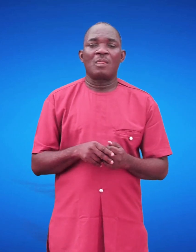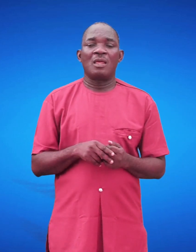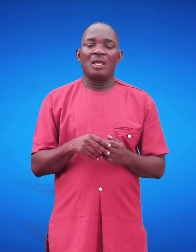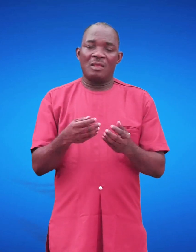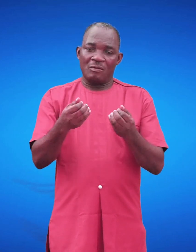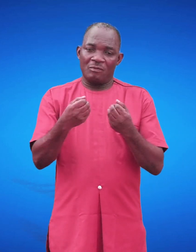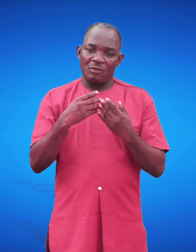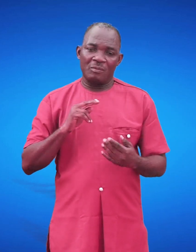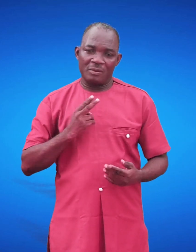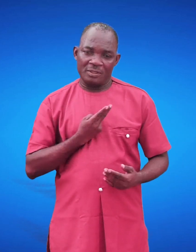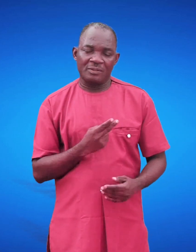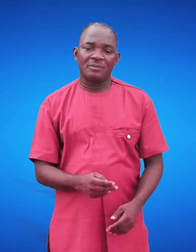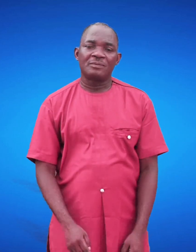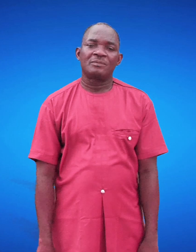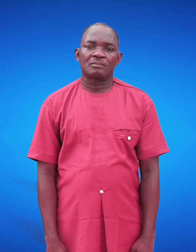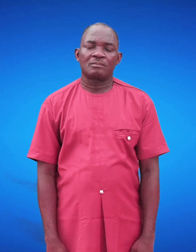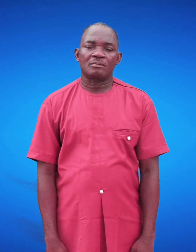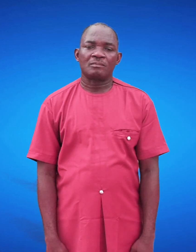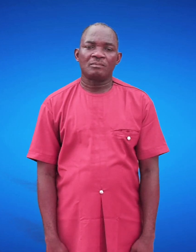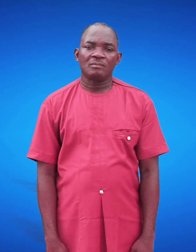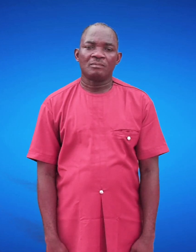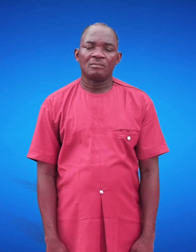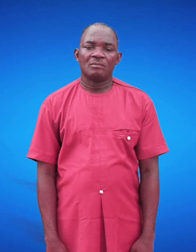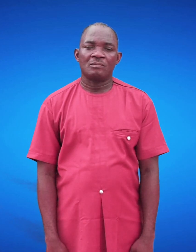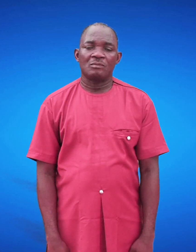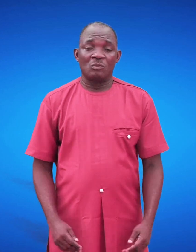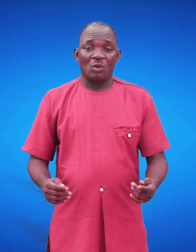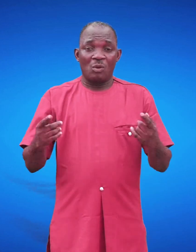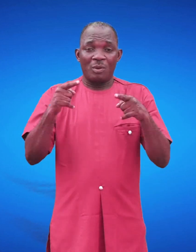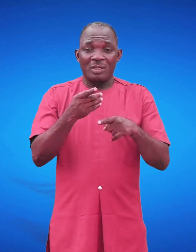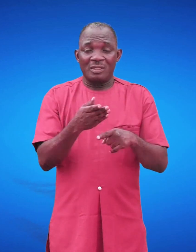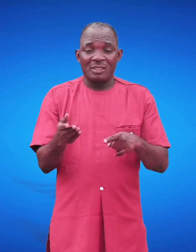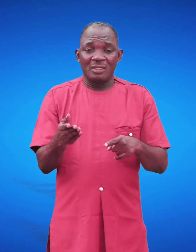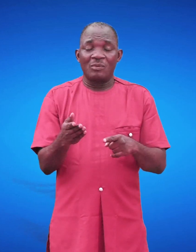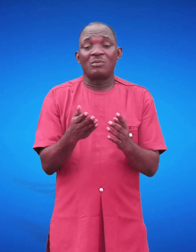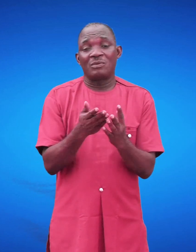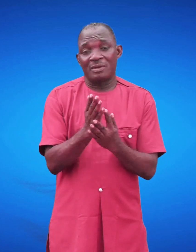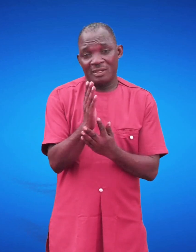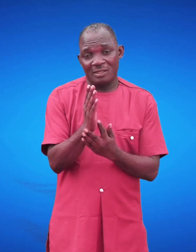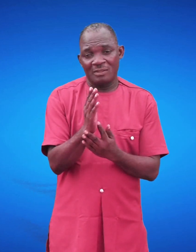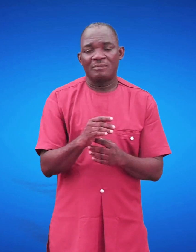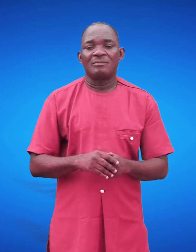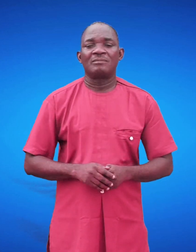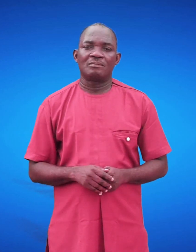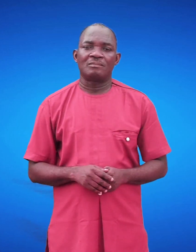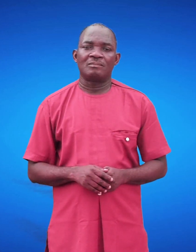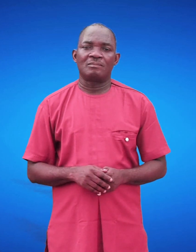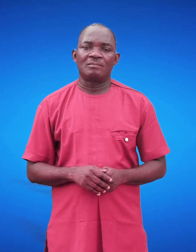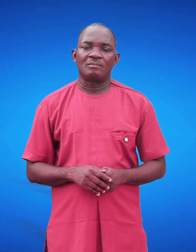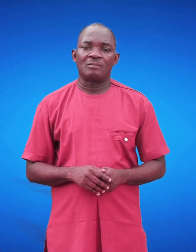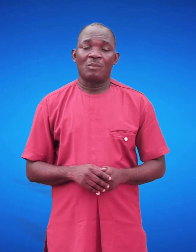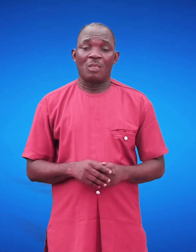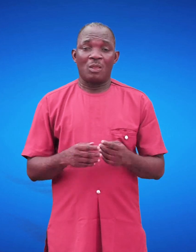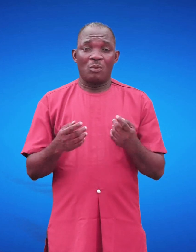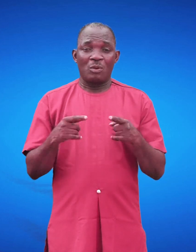inform us. When things go right. When you think we have